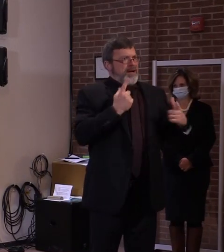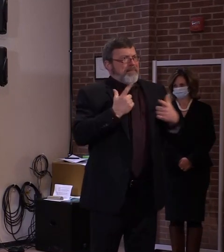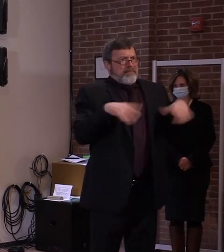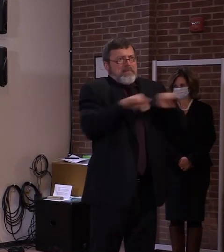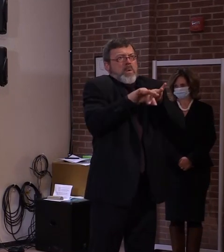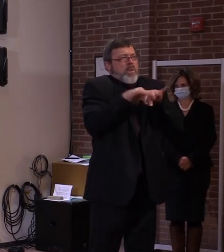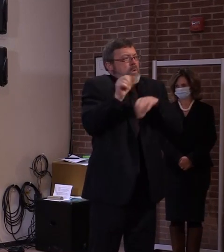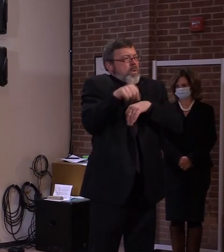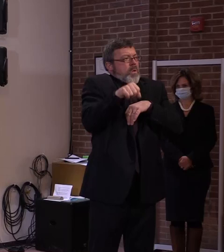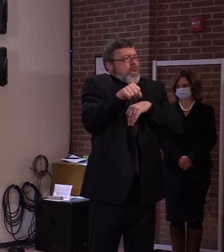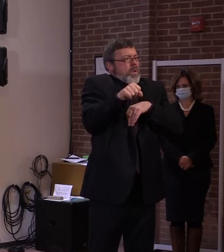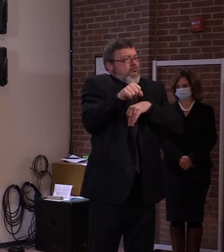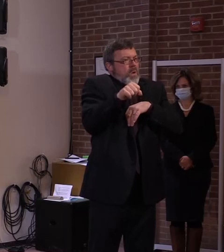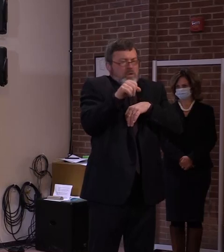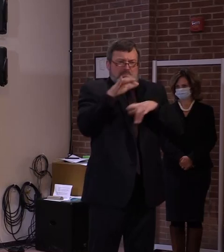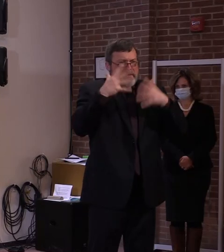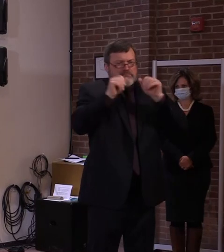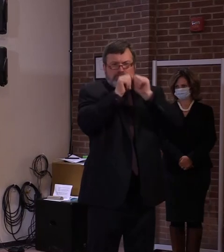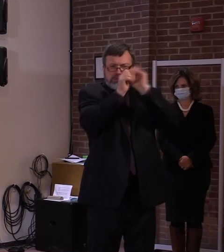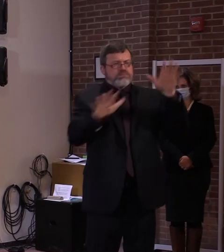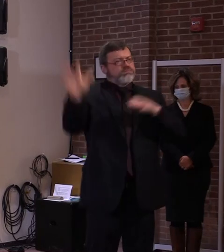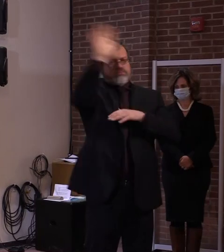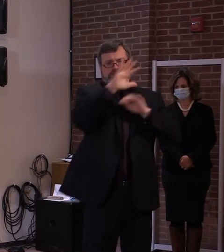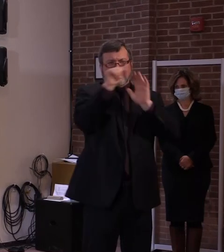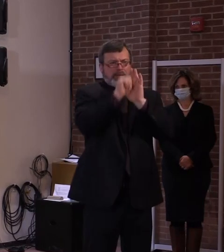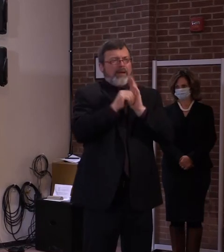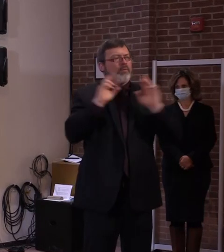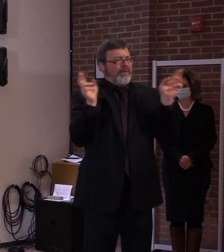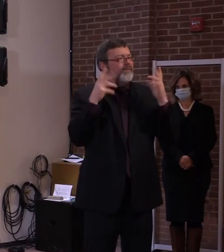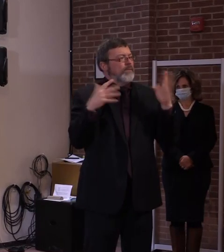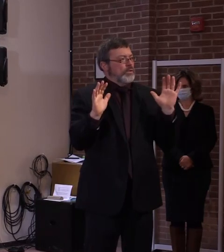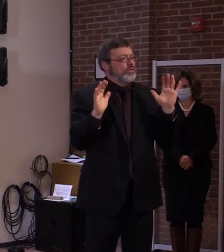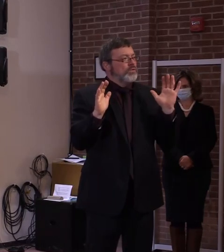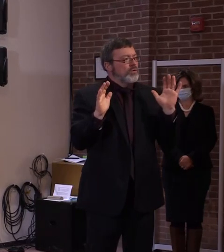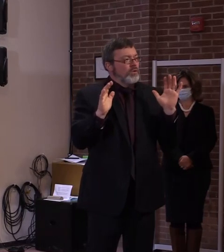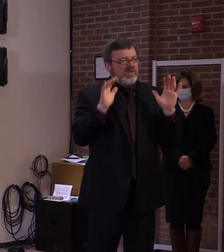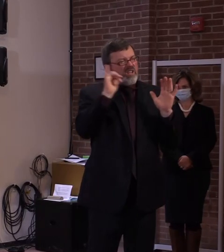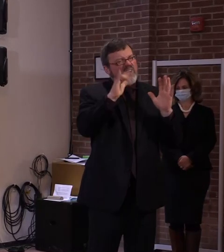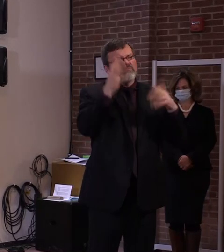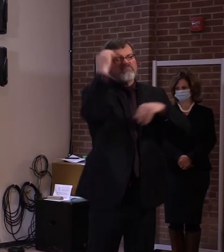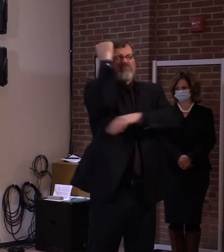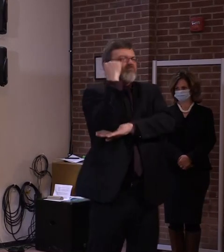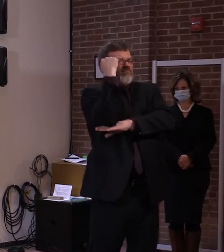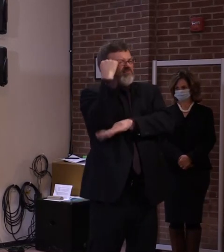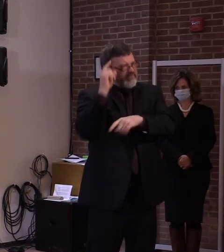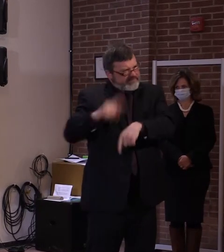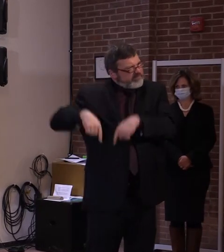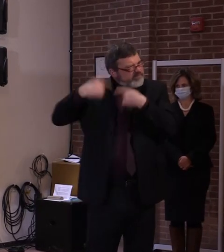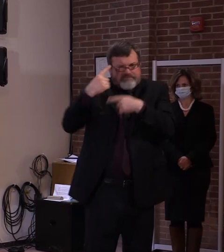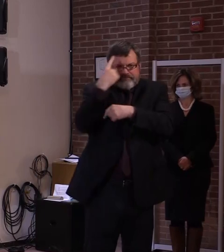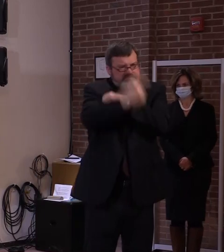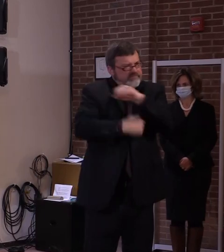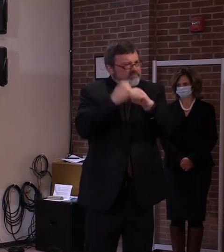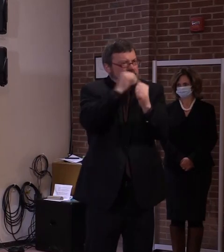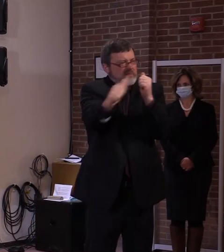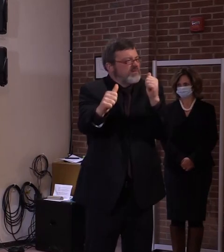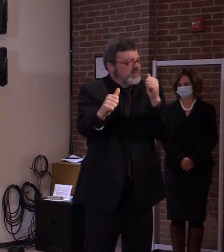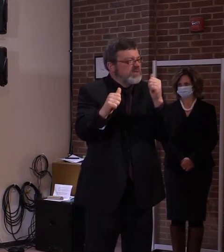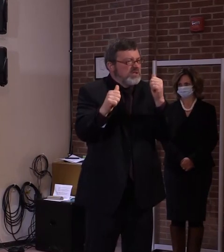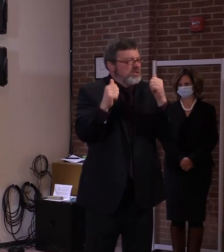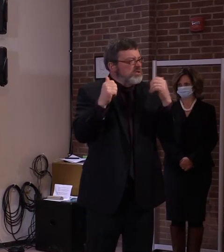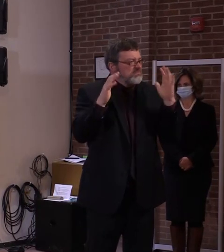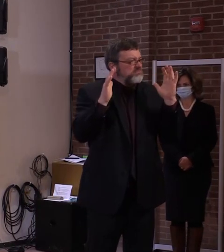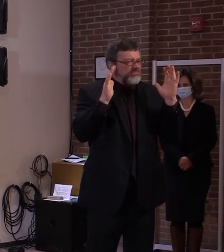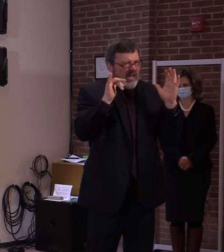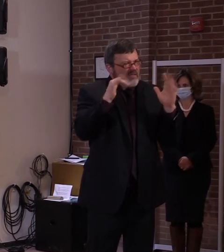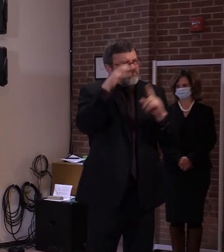the state. We've had a robust PCR testing regime throughout this pandemic, one of the best in the